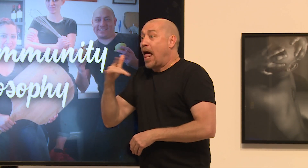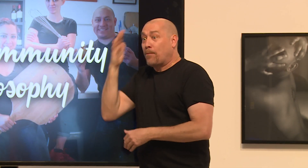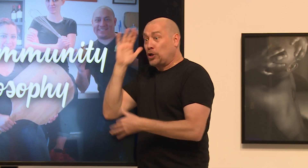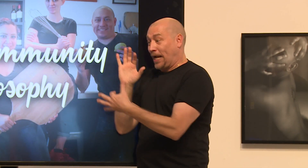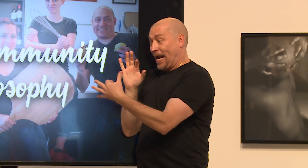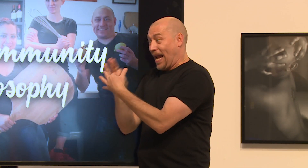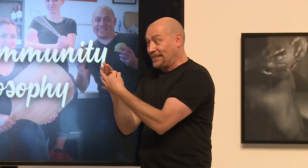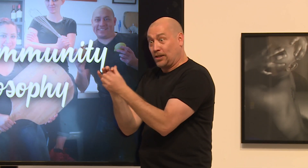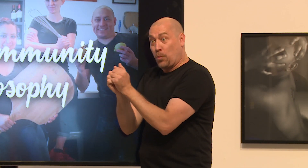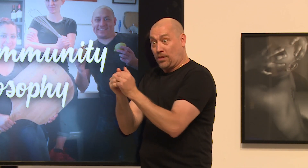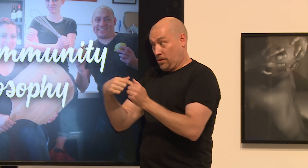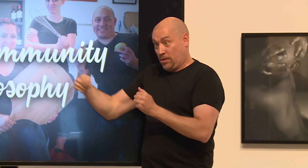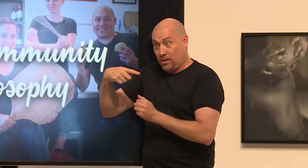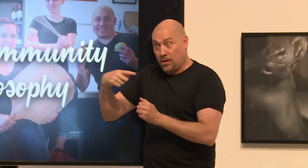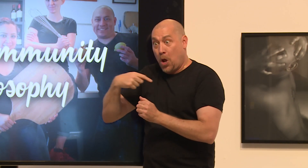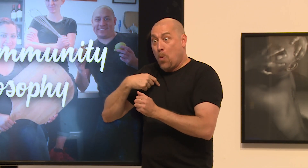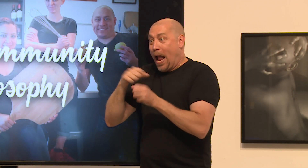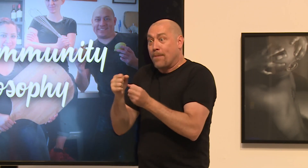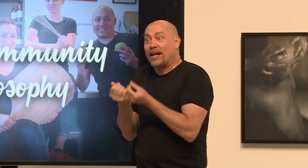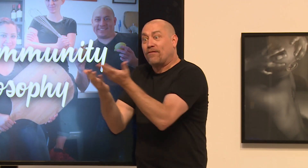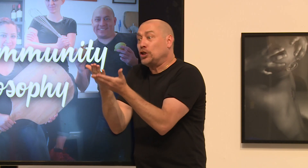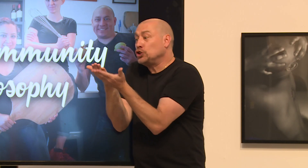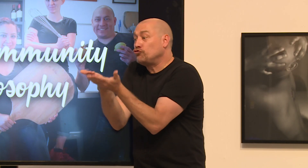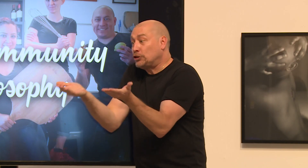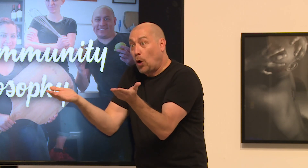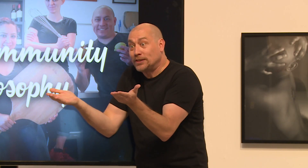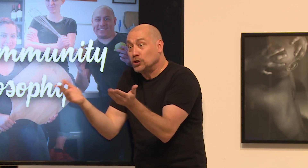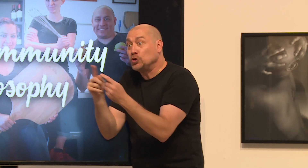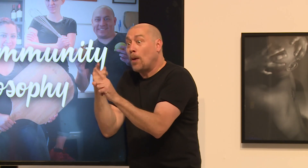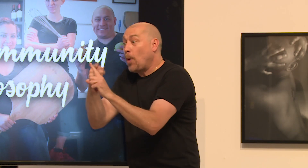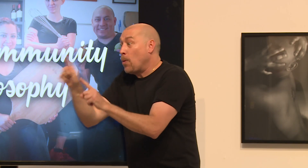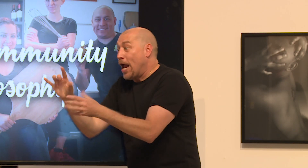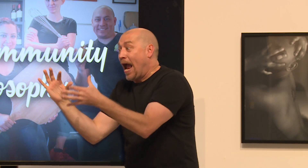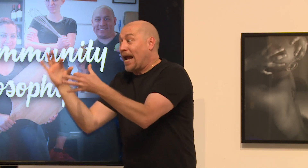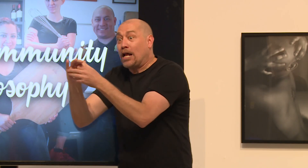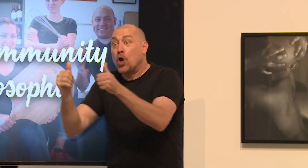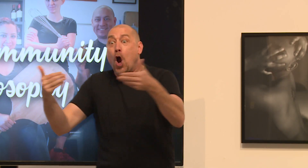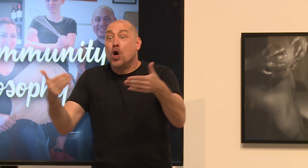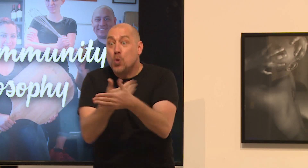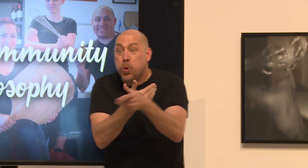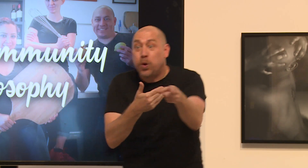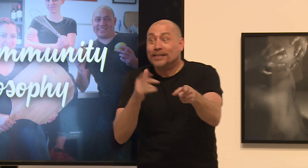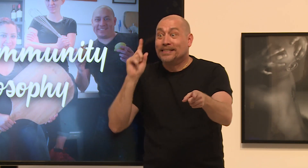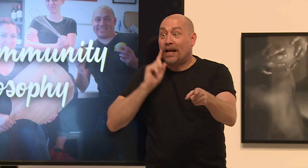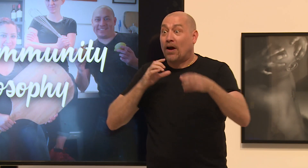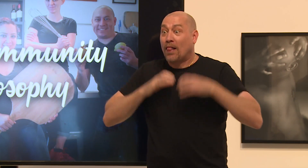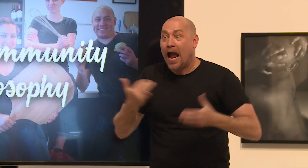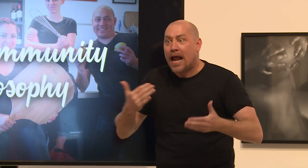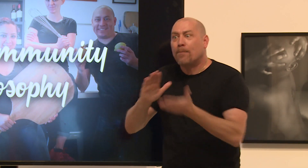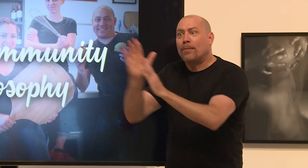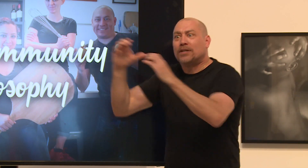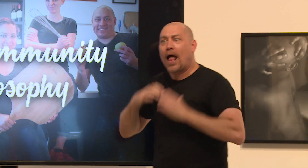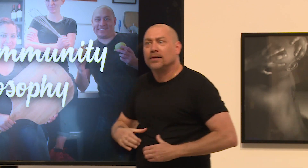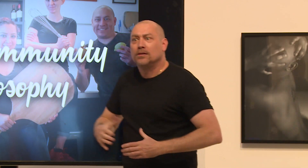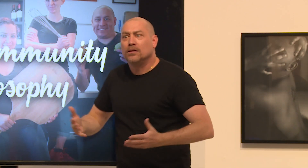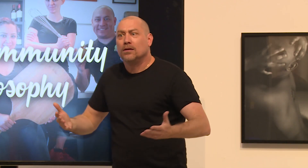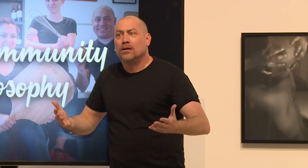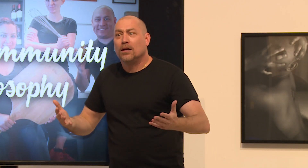Atkins, we reached out to him to get some resources, to connection to new deaf clients, to connect to